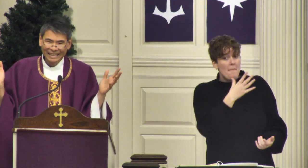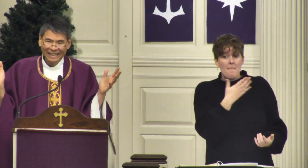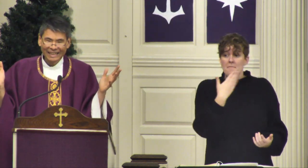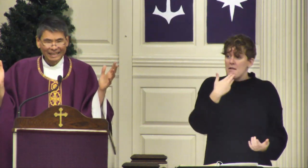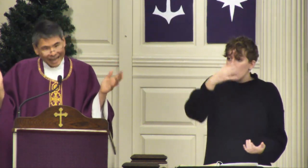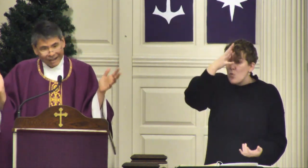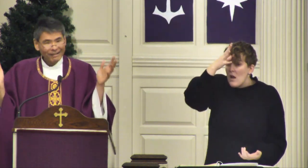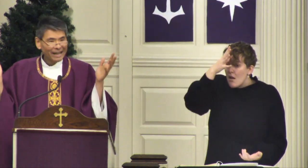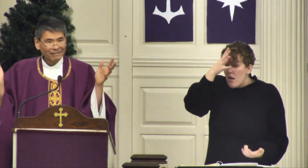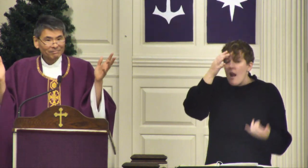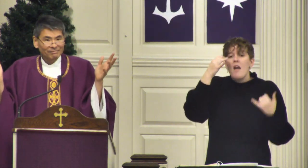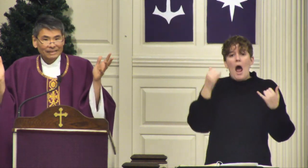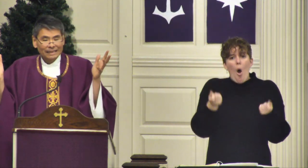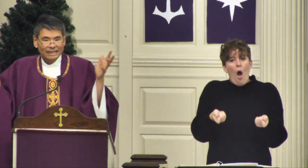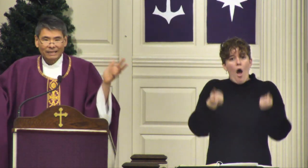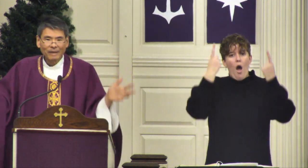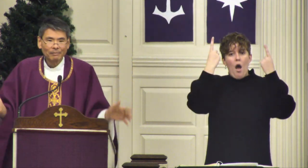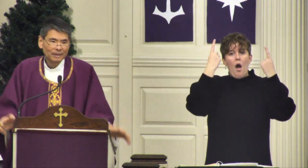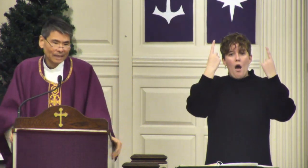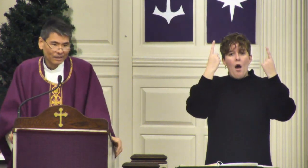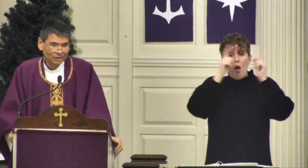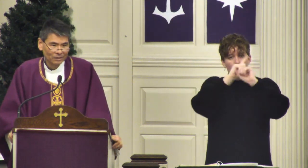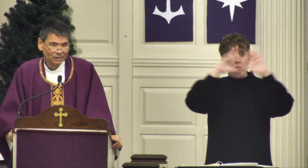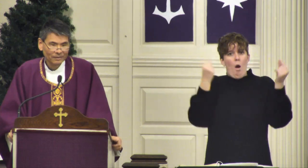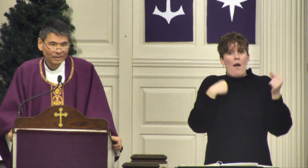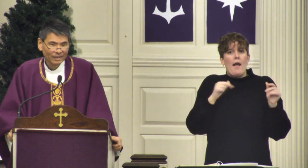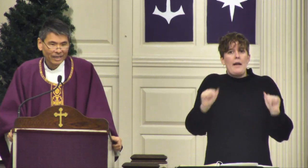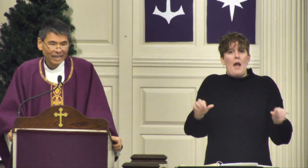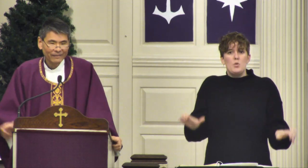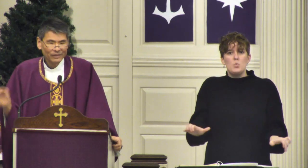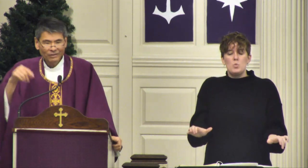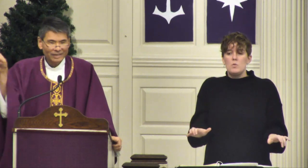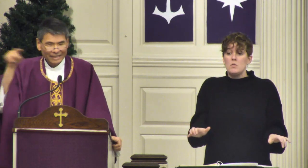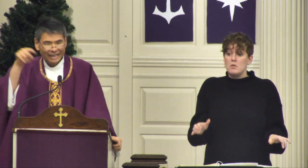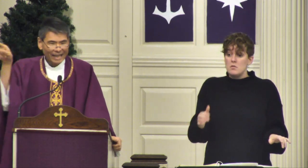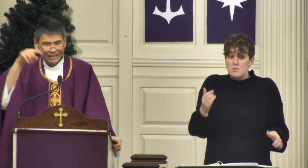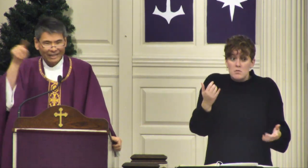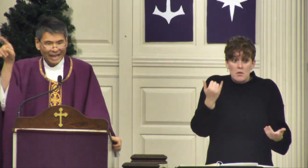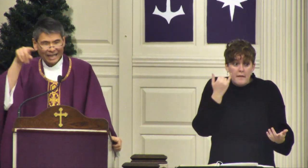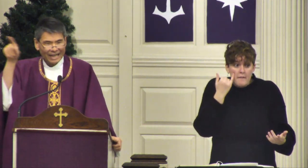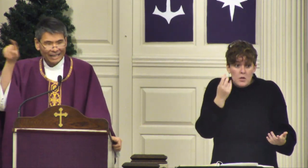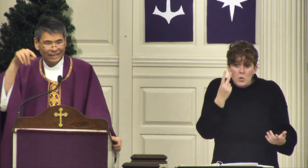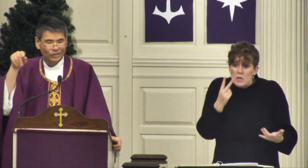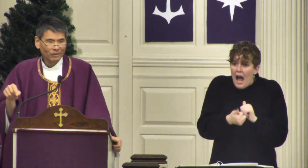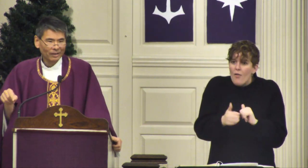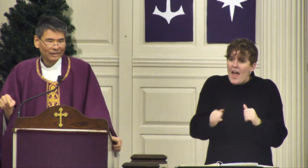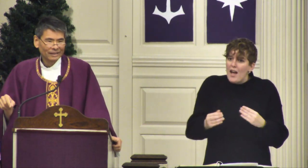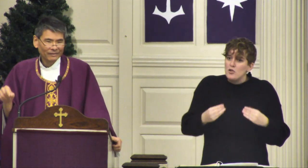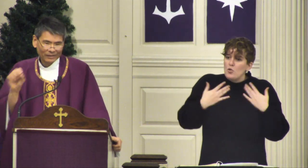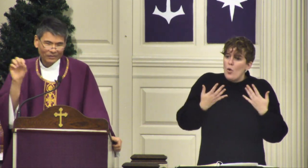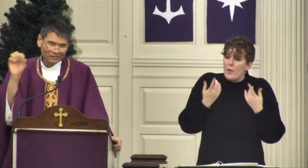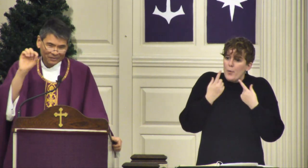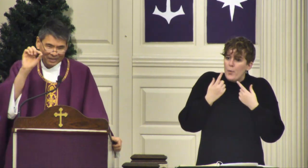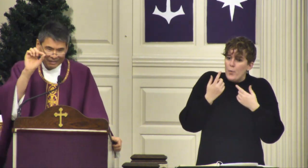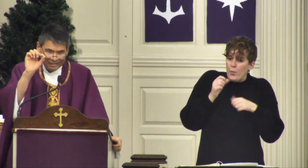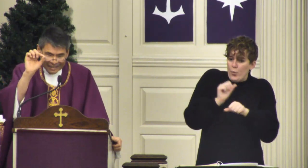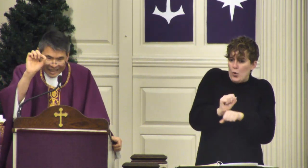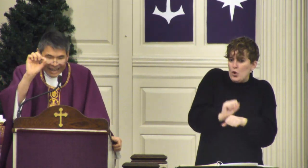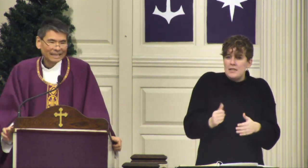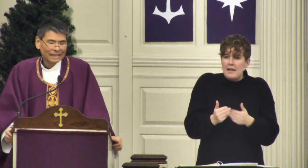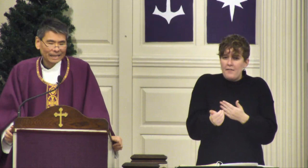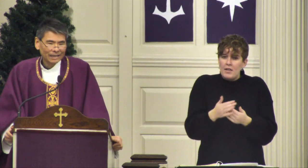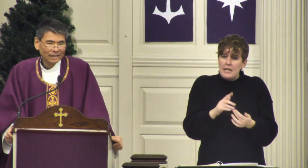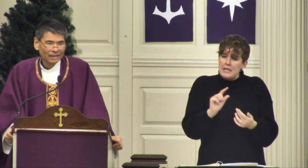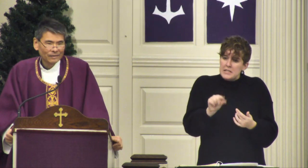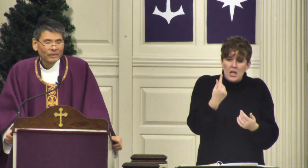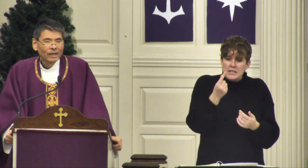Dad. Now I see my potential. If you see how that kind of joy works, even if you, you know, see it